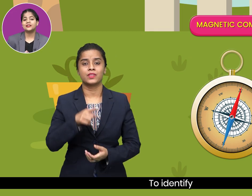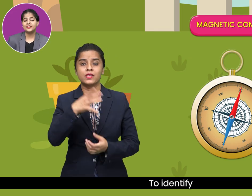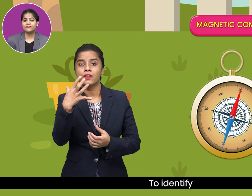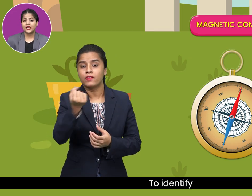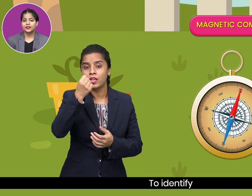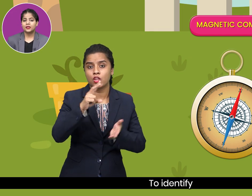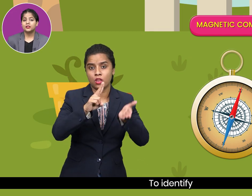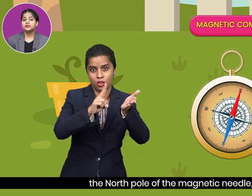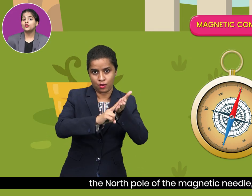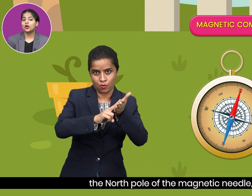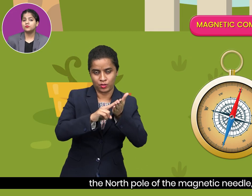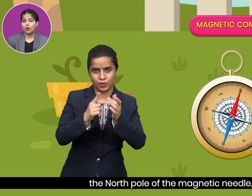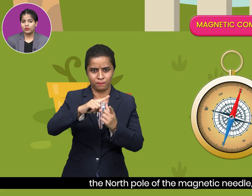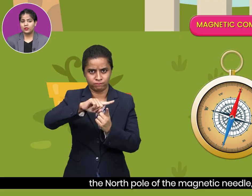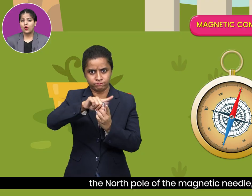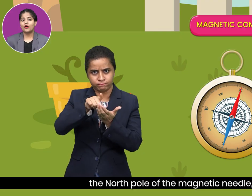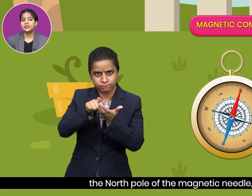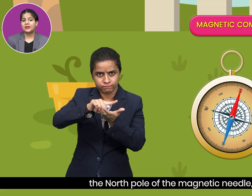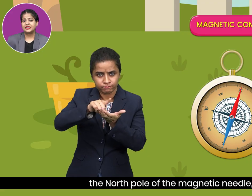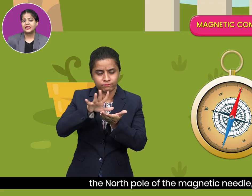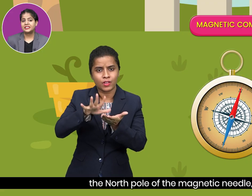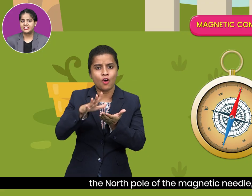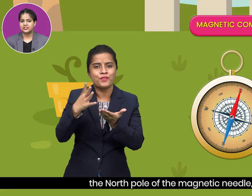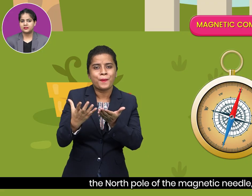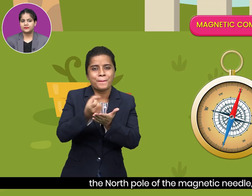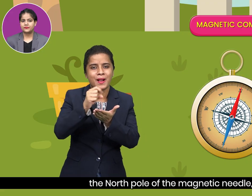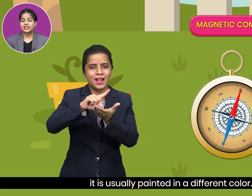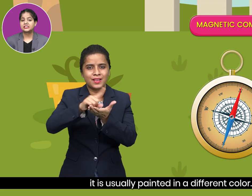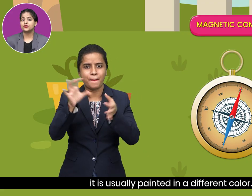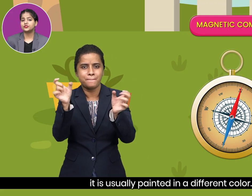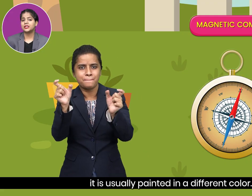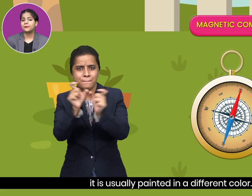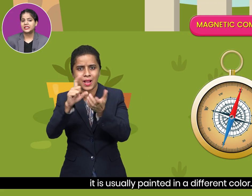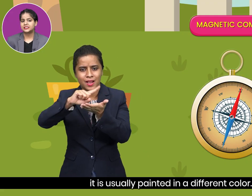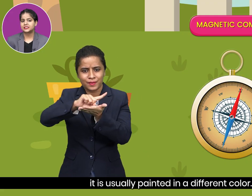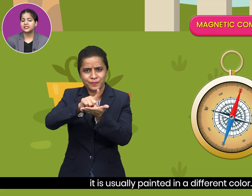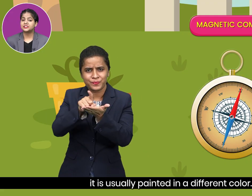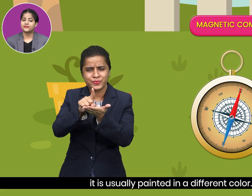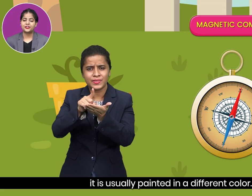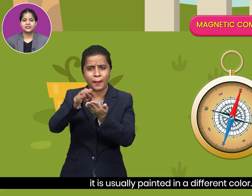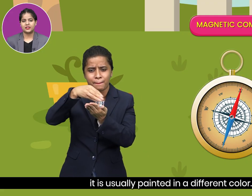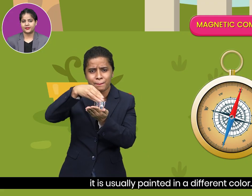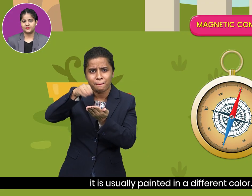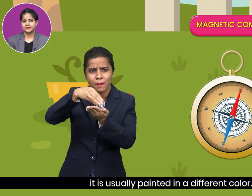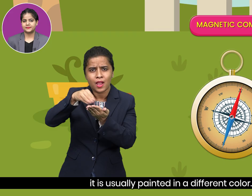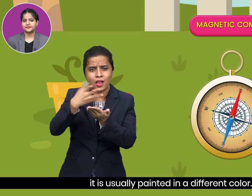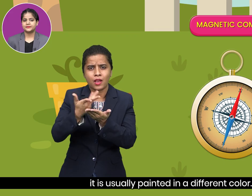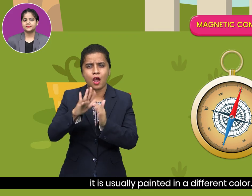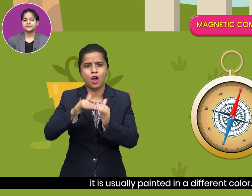To identify the north pole of the magnetic needle, it is usually painted in a different